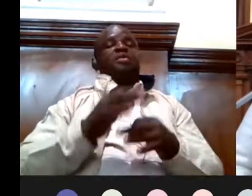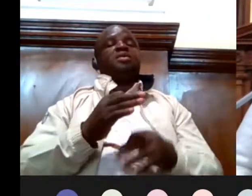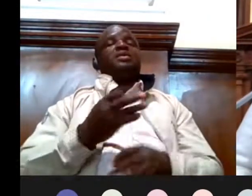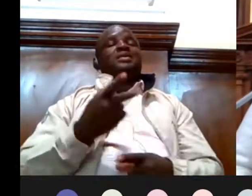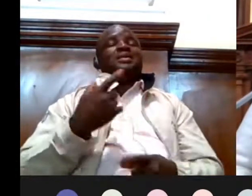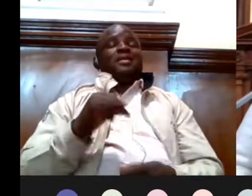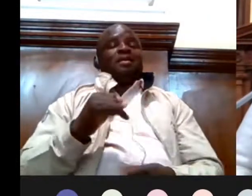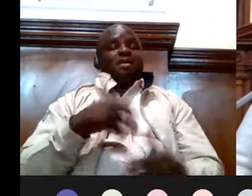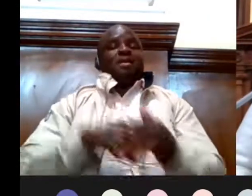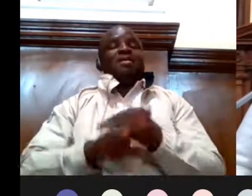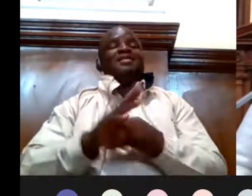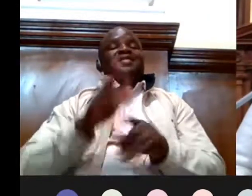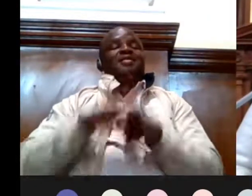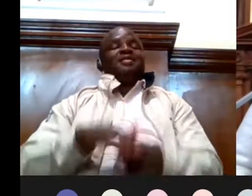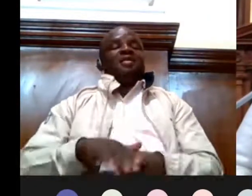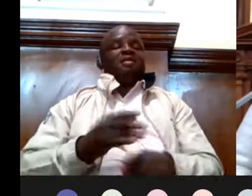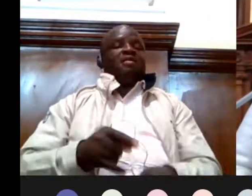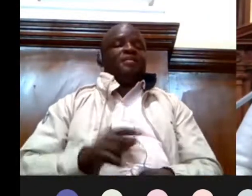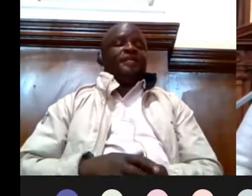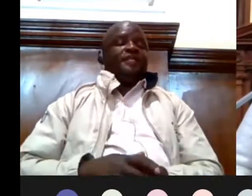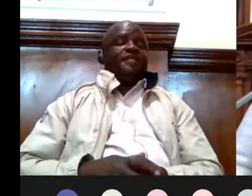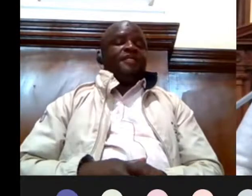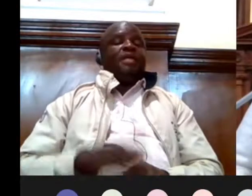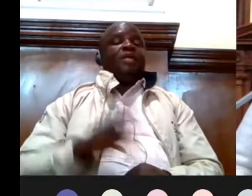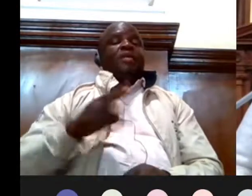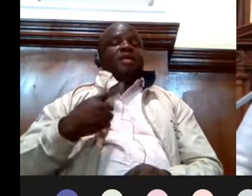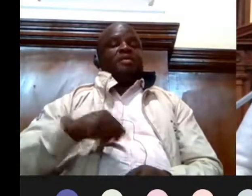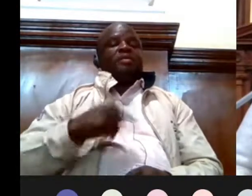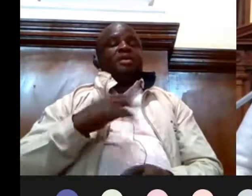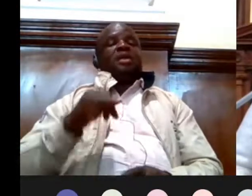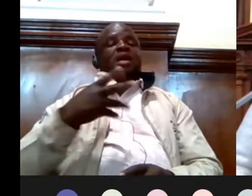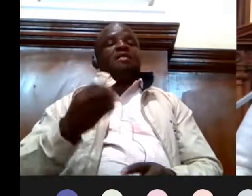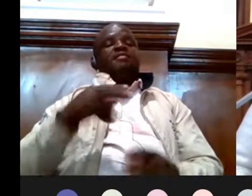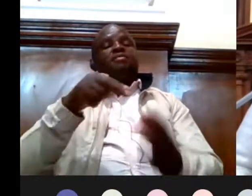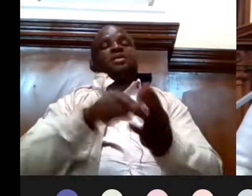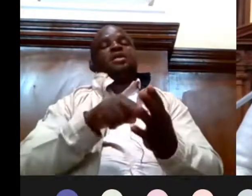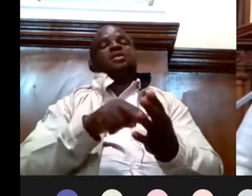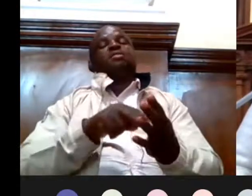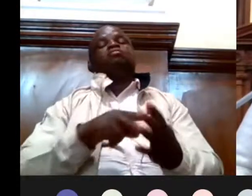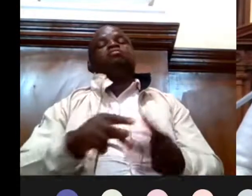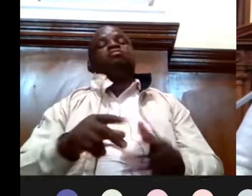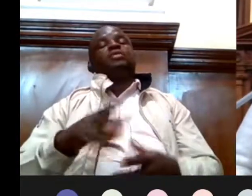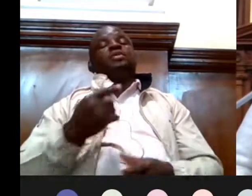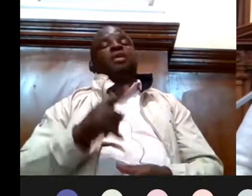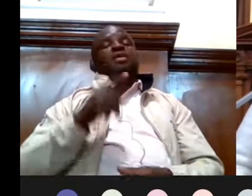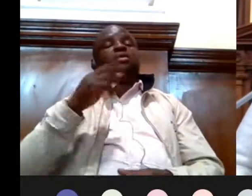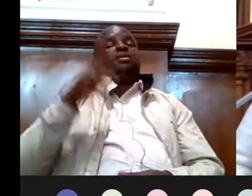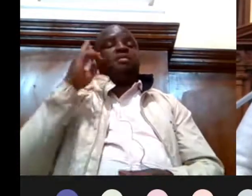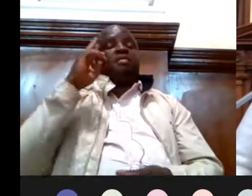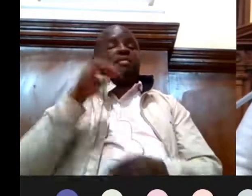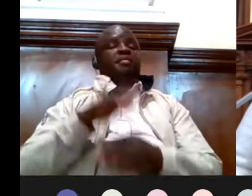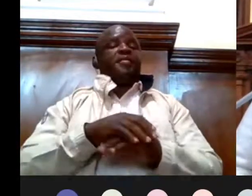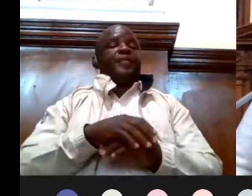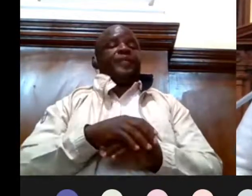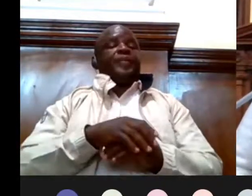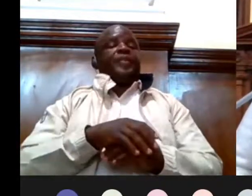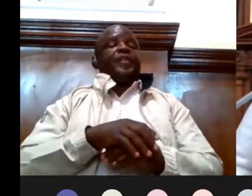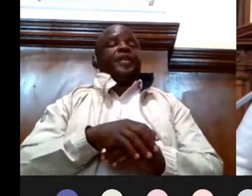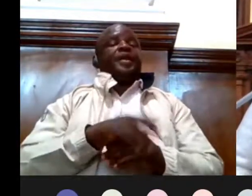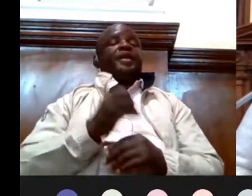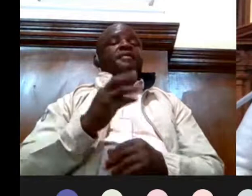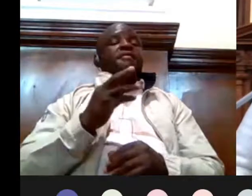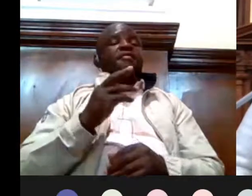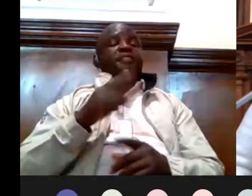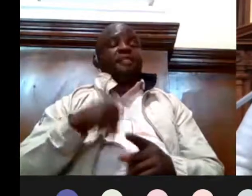triple oppression. And as women, we still have to stand together. And we must not forget, when we fight this issue of